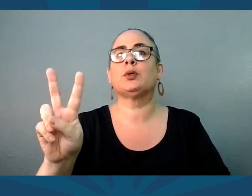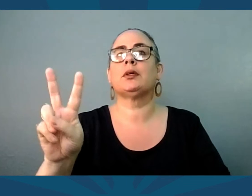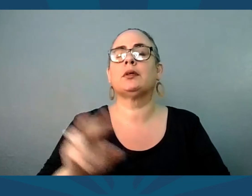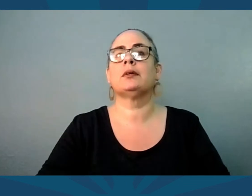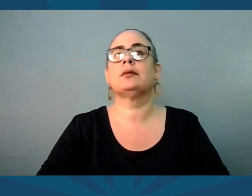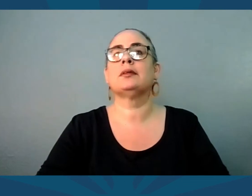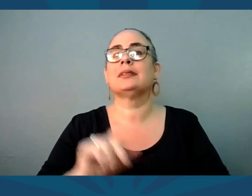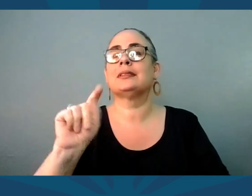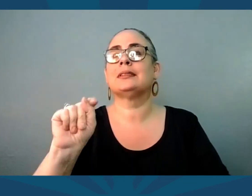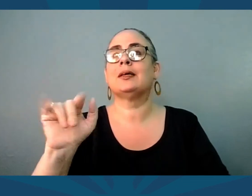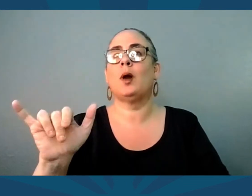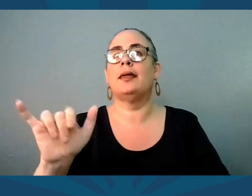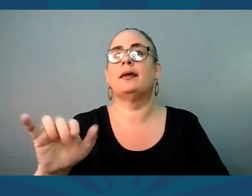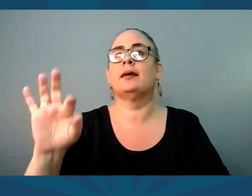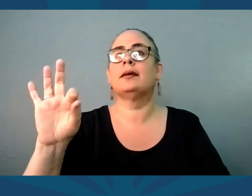928-865-2632,